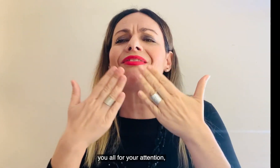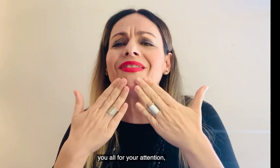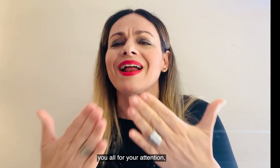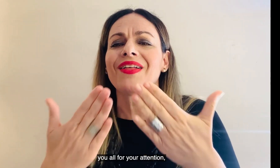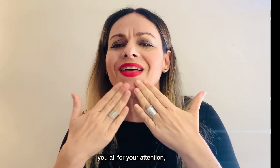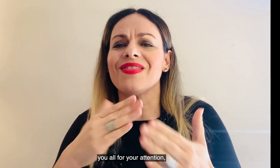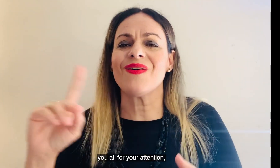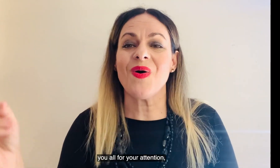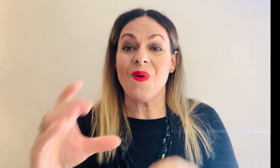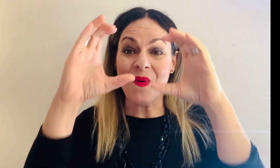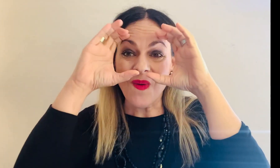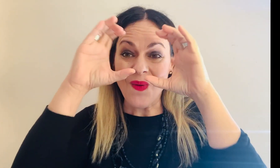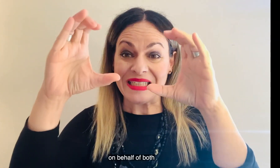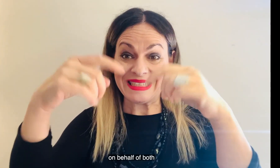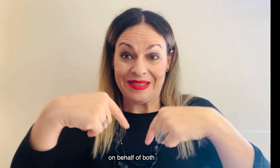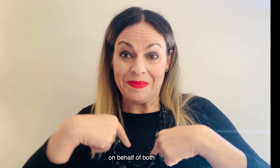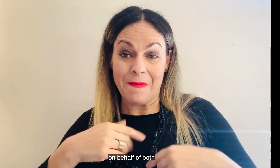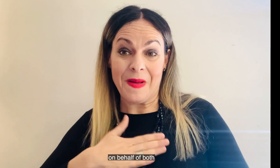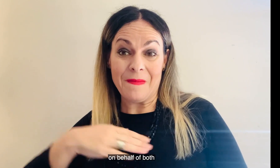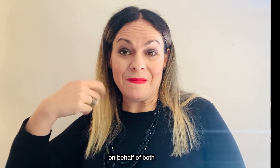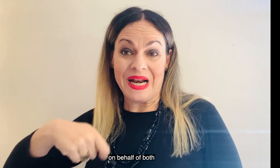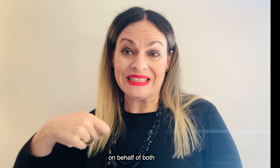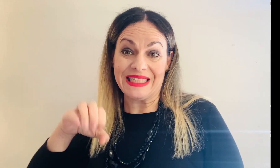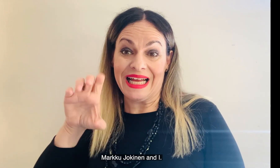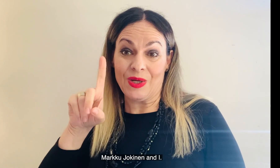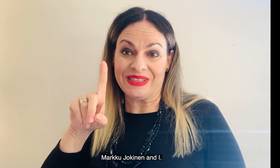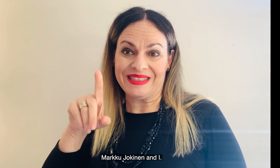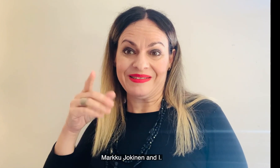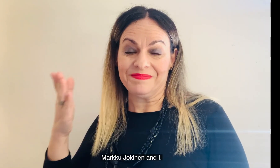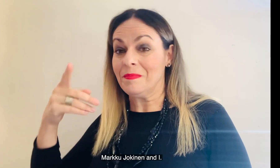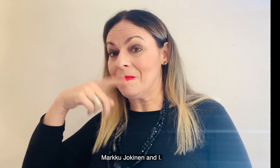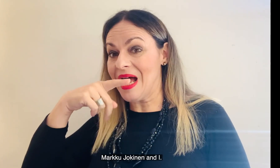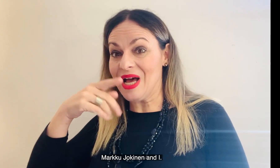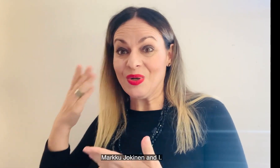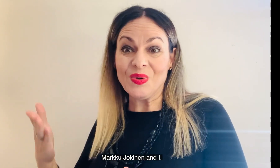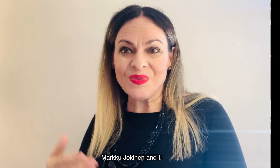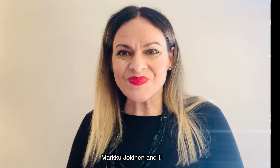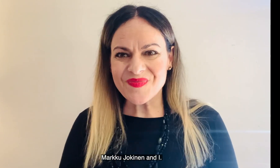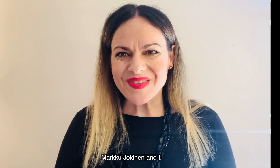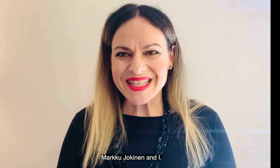you all for your attention on behalf of both Markku Jokinen and I.